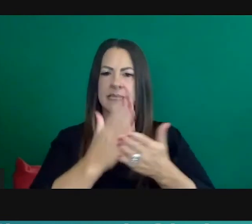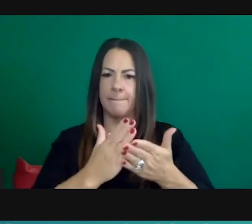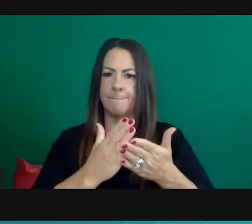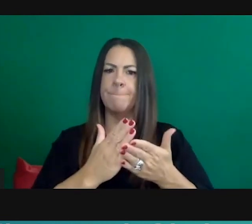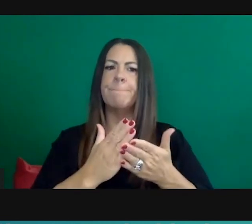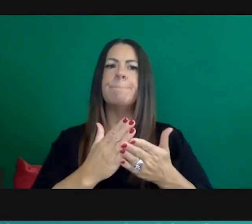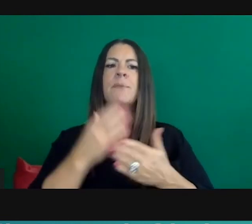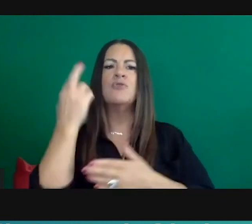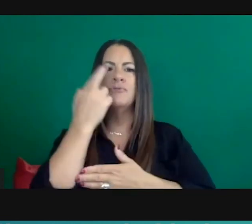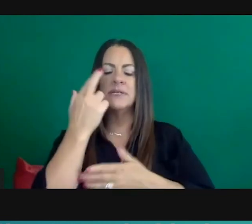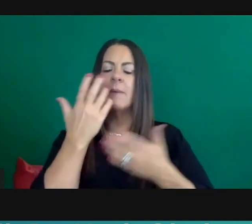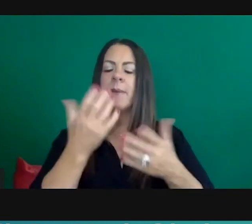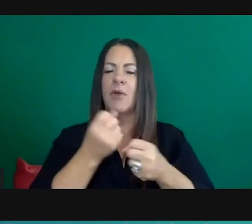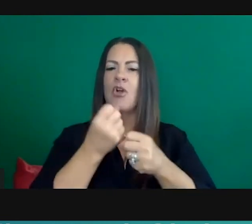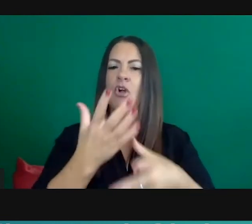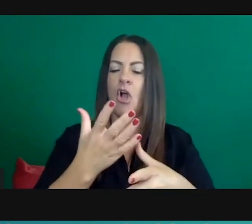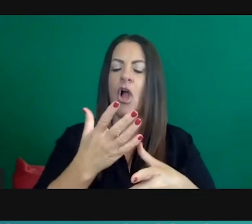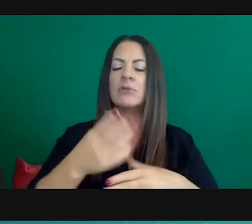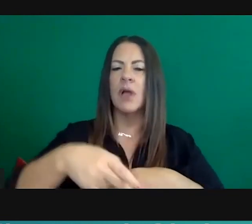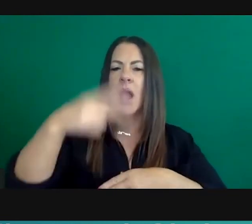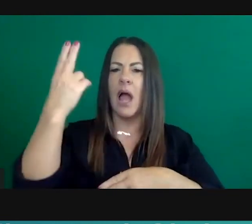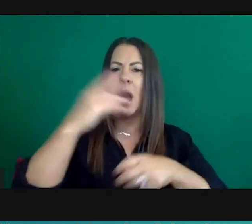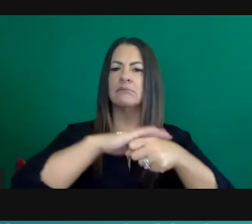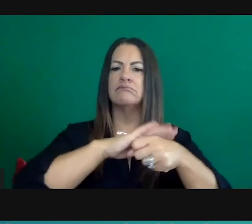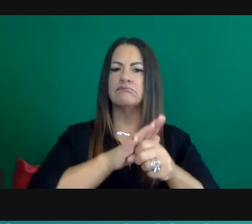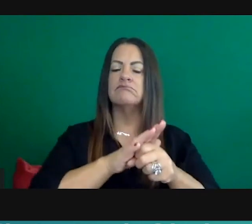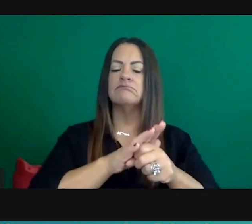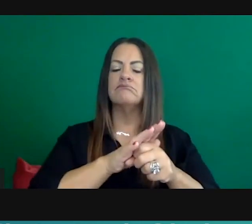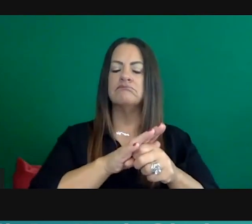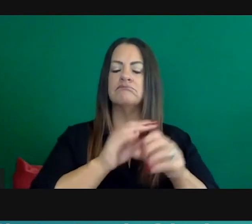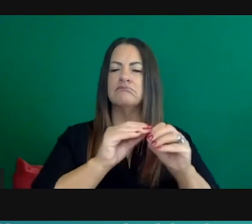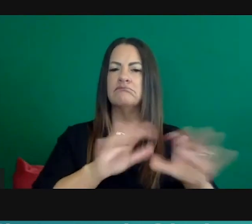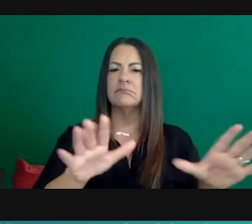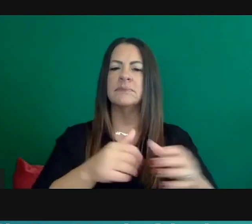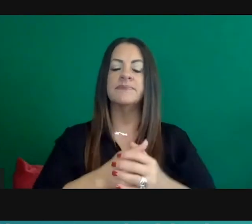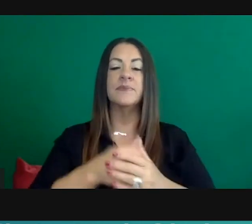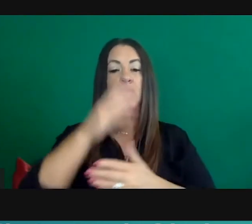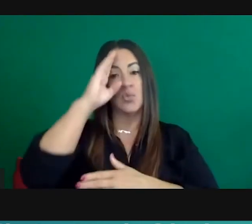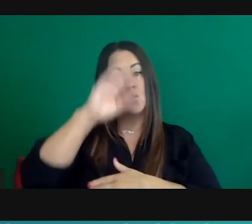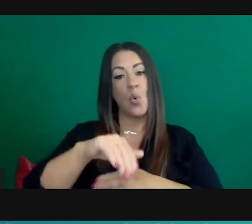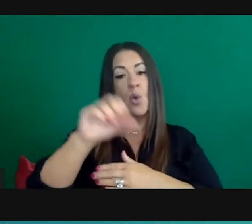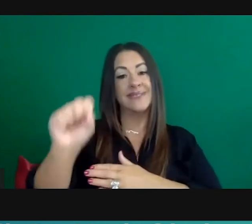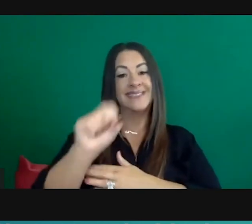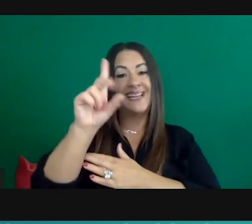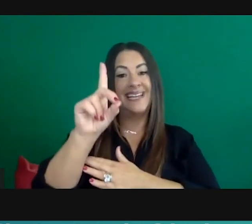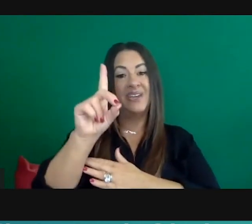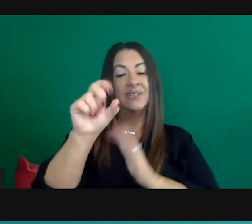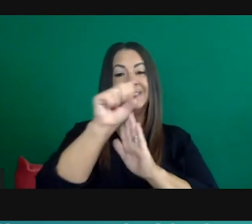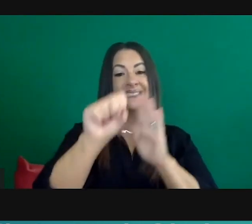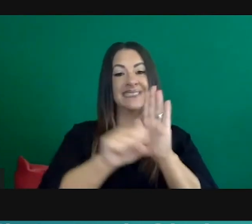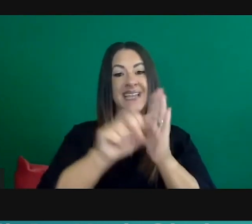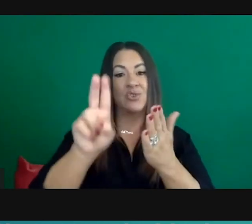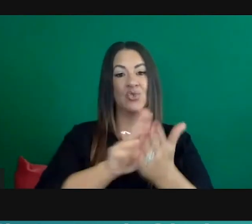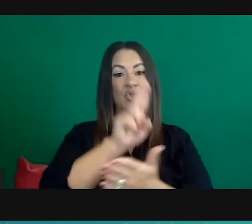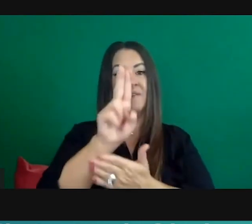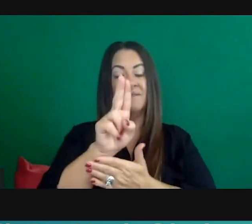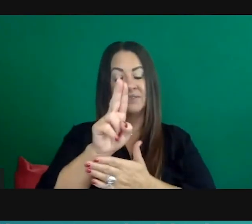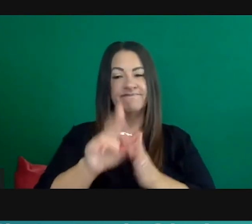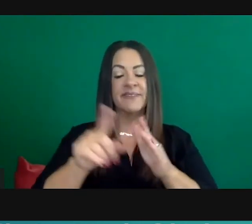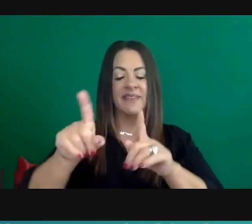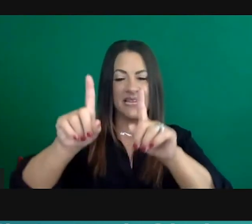in cases. We know that they have San Diego State University has had a number of confirmed positive cases, very